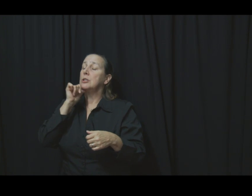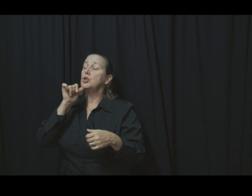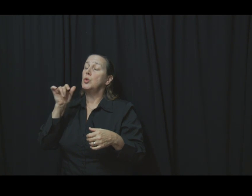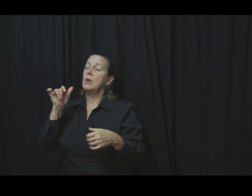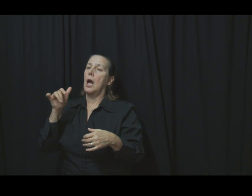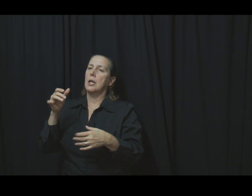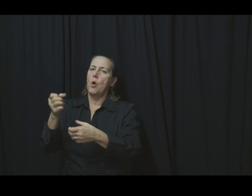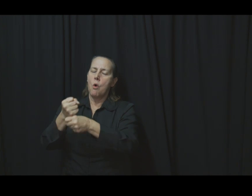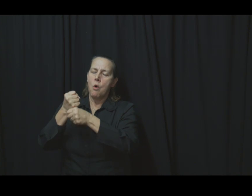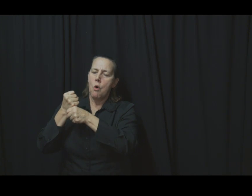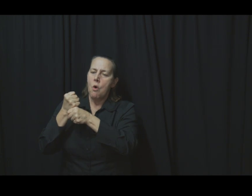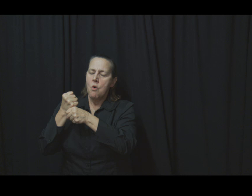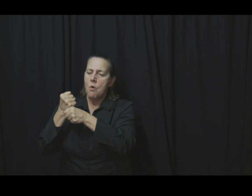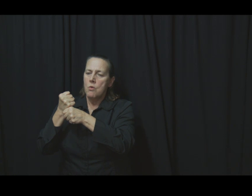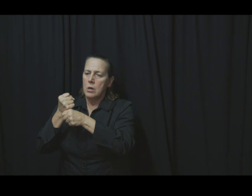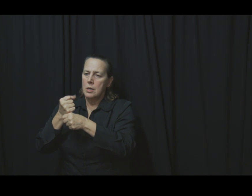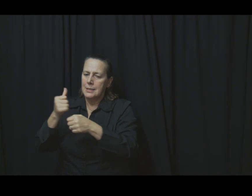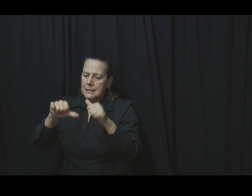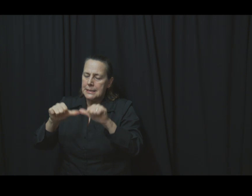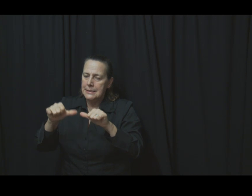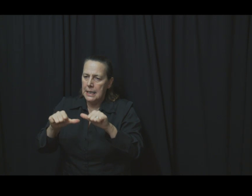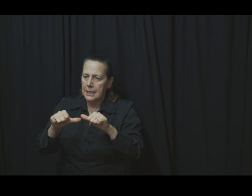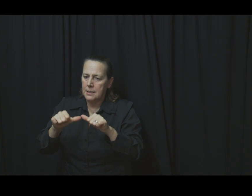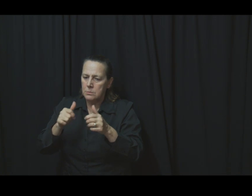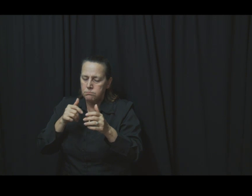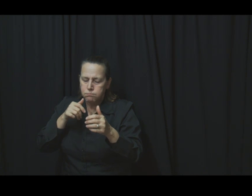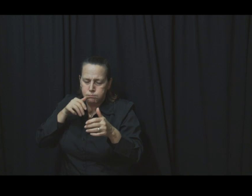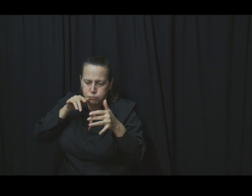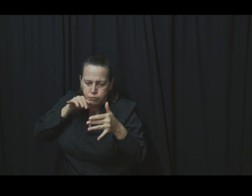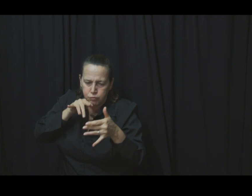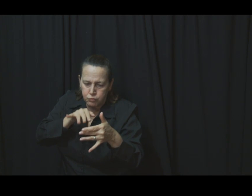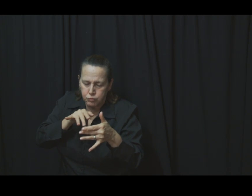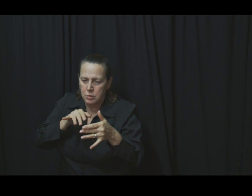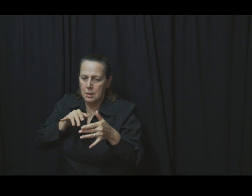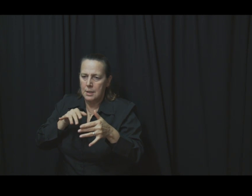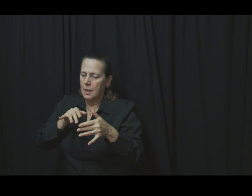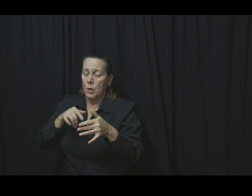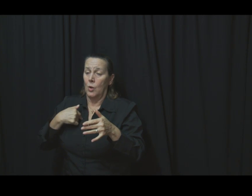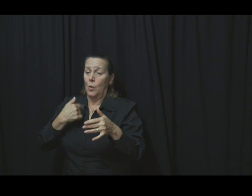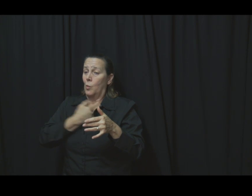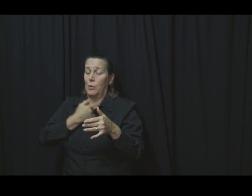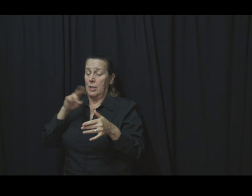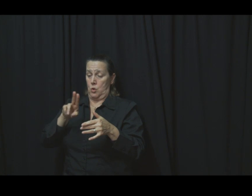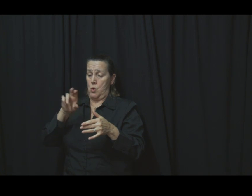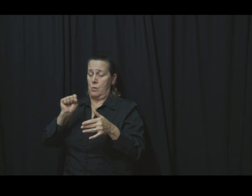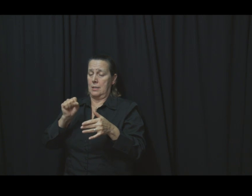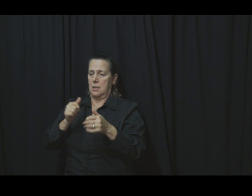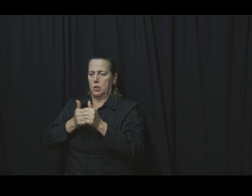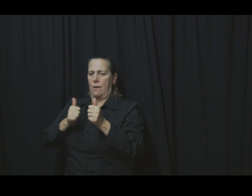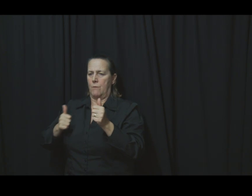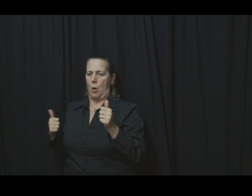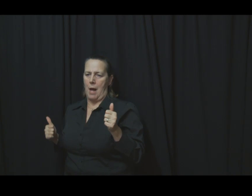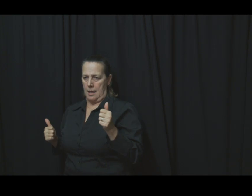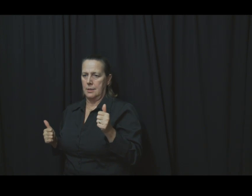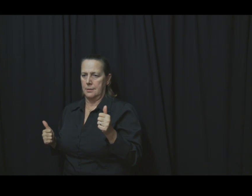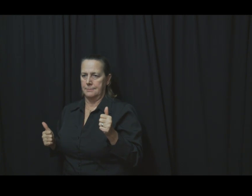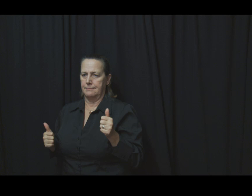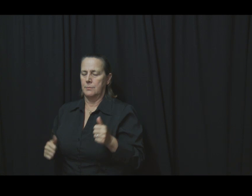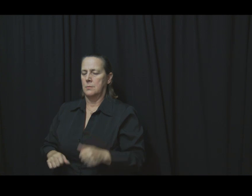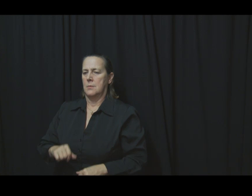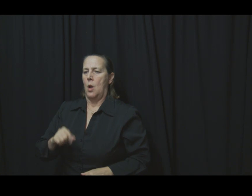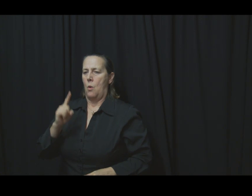I mean in the mainstream, we will fall behind economically. This is a point I can't say enough. Mr. Ham, a 1-minute